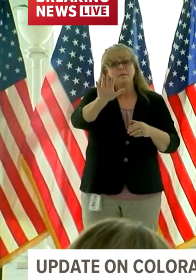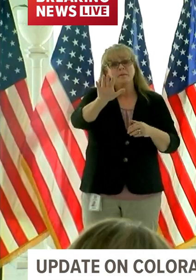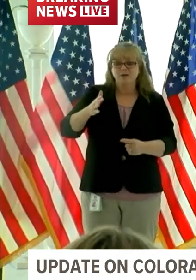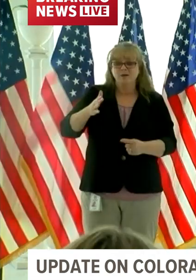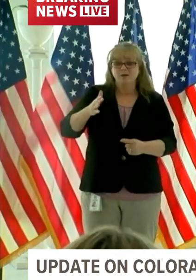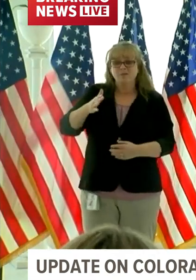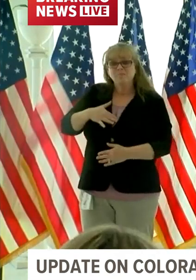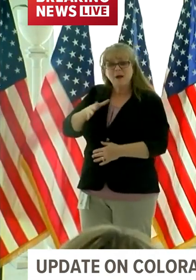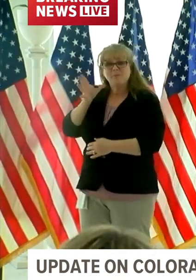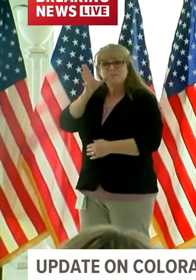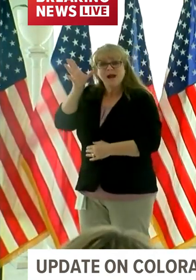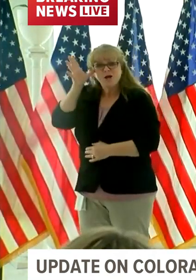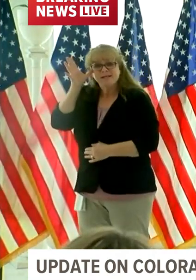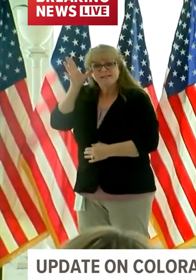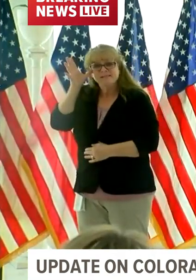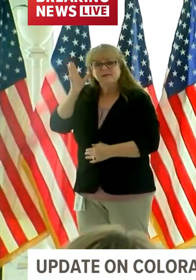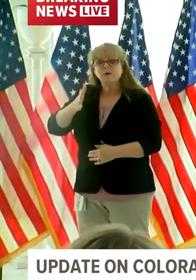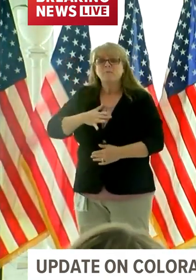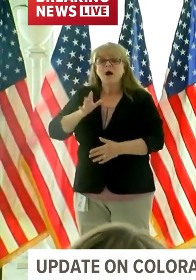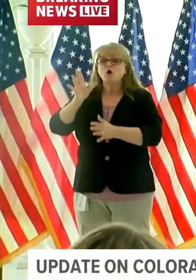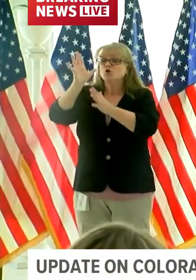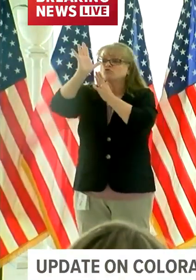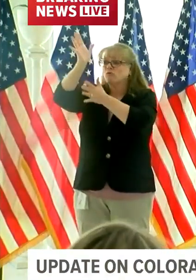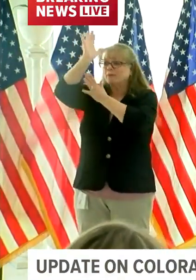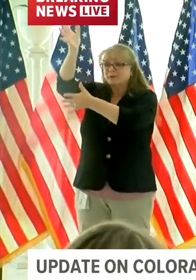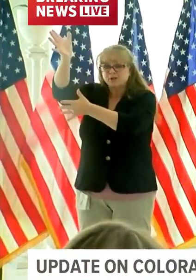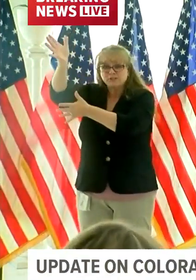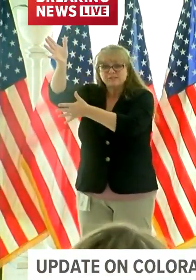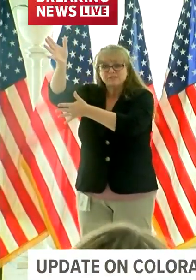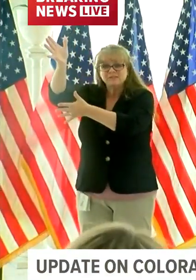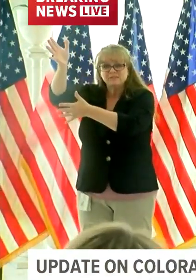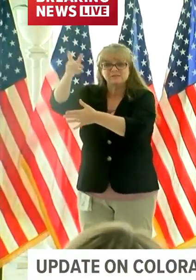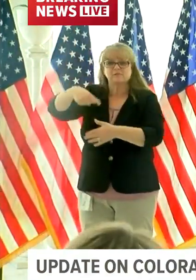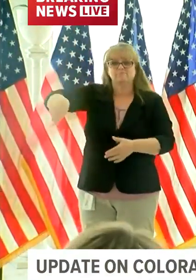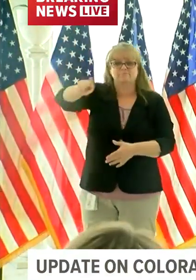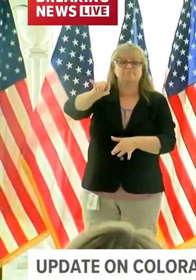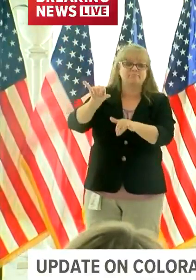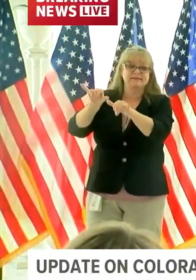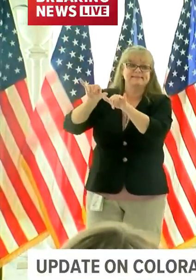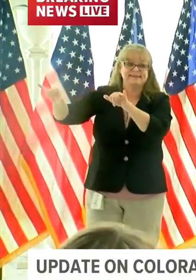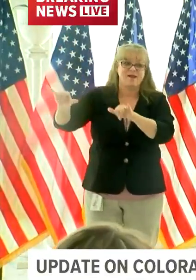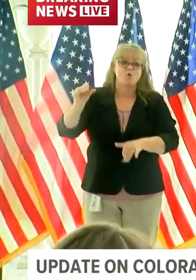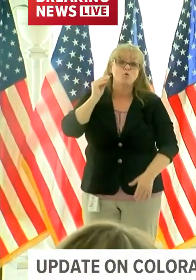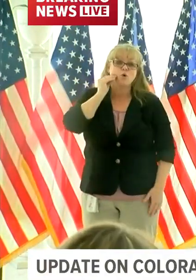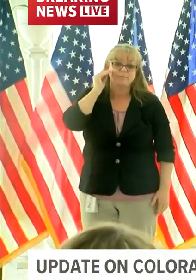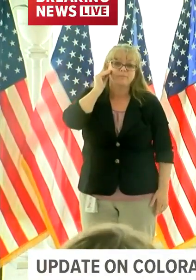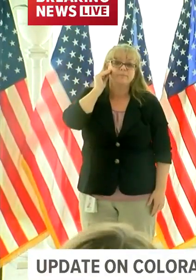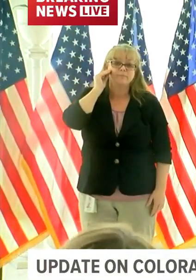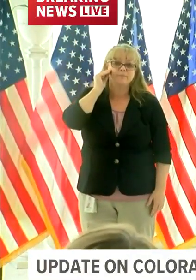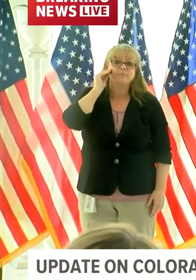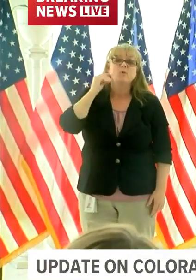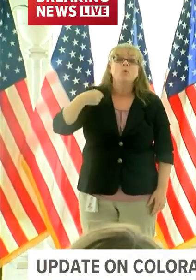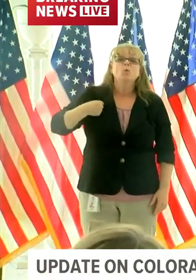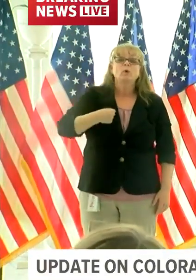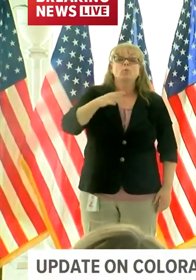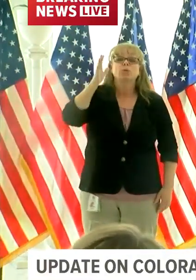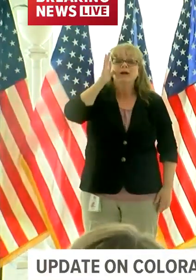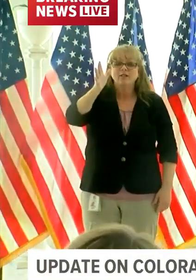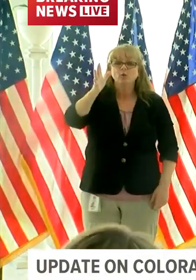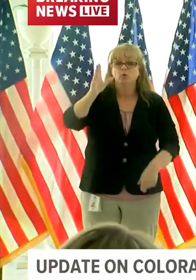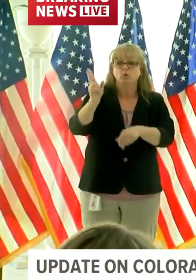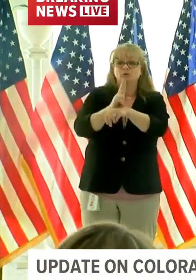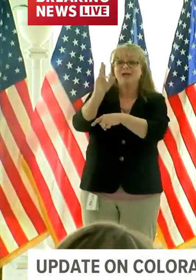a iPad up showing them. We'll have our cousins and their kids, similar to our kids' age, that we often observe Passover with,